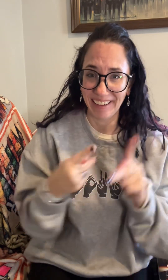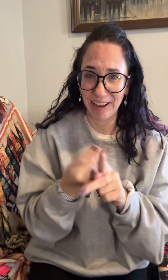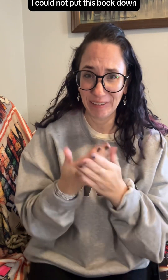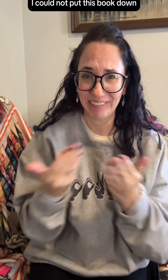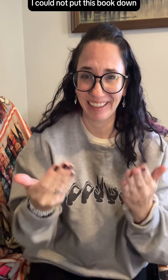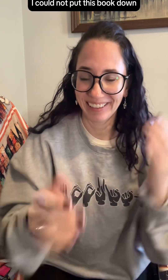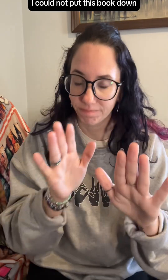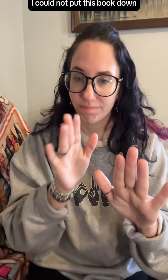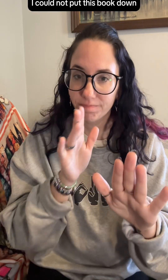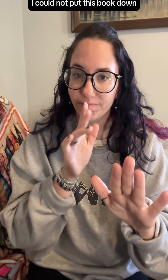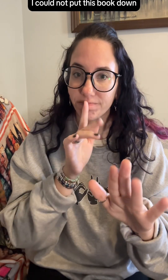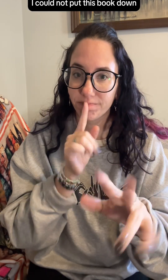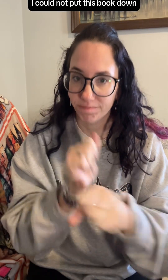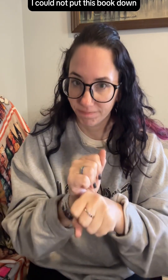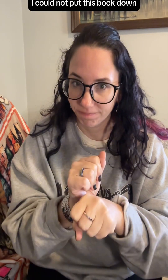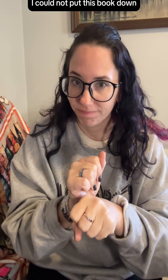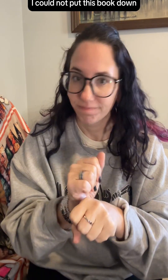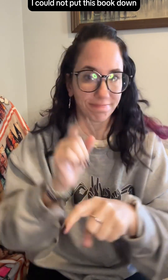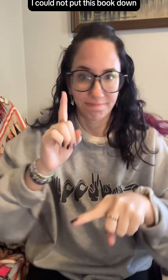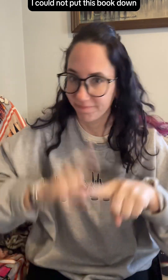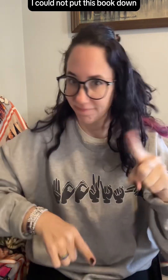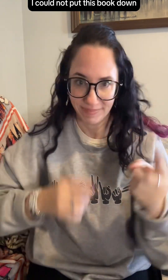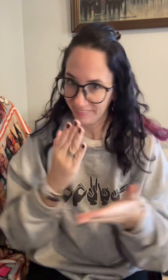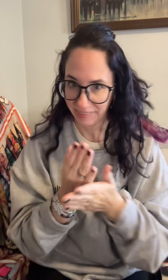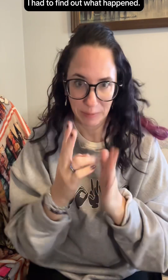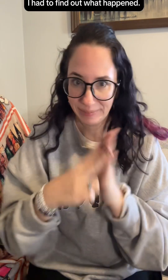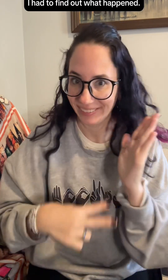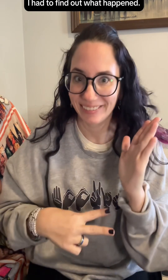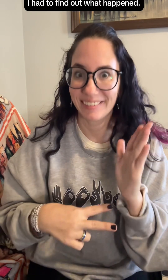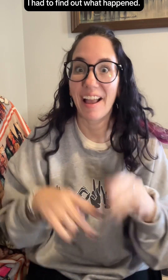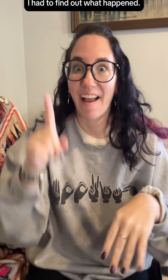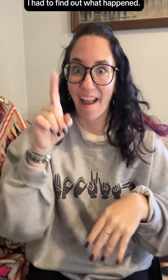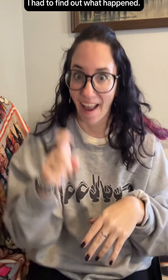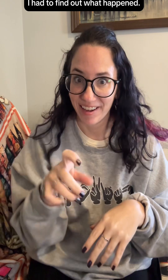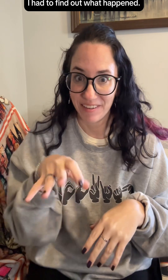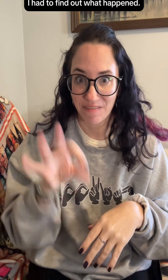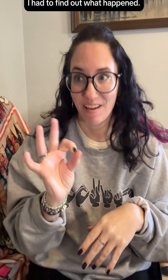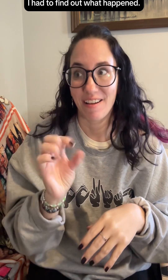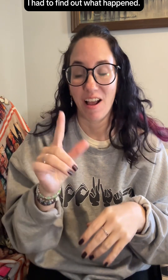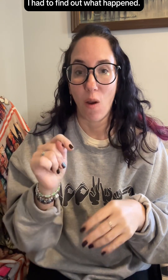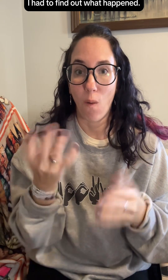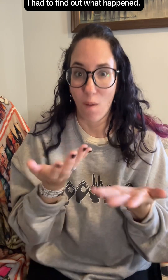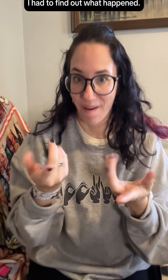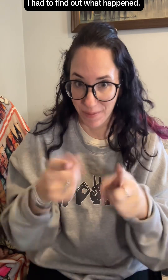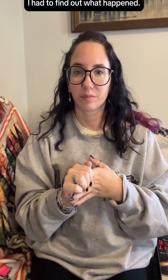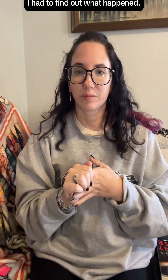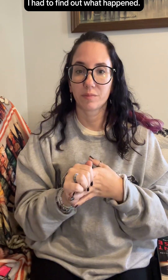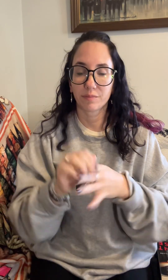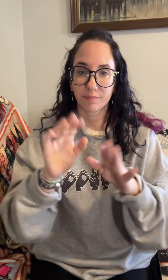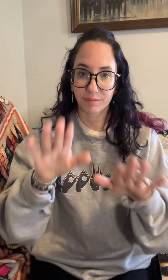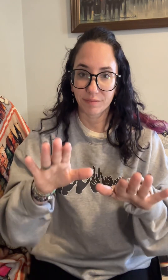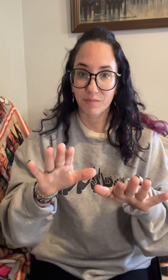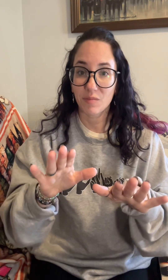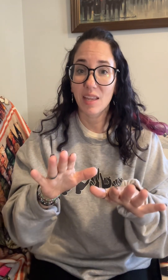But true biz, I could not put the book down. I could not stop reading it. I had to find out what happened. And the